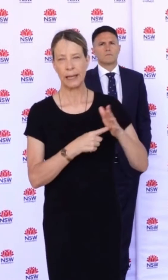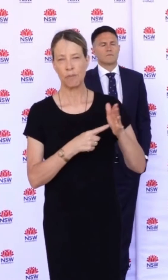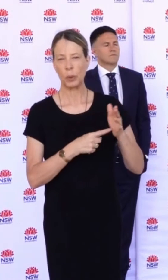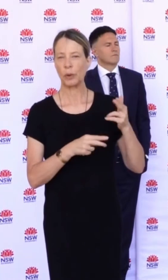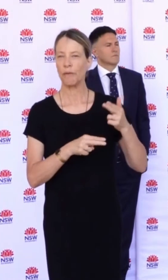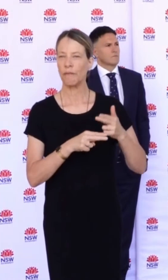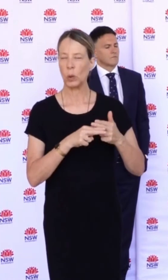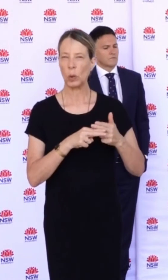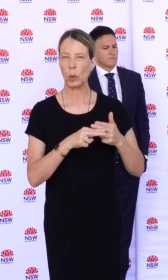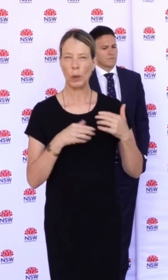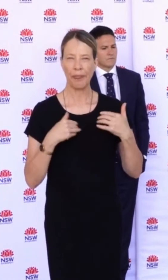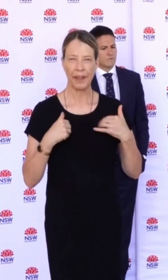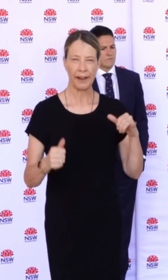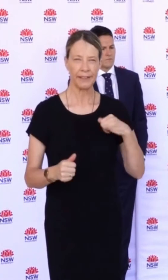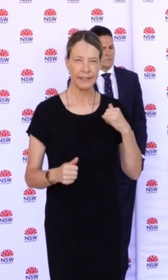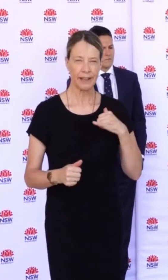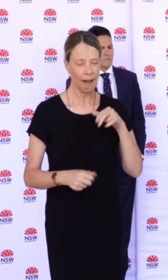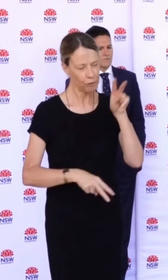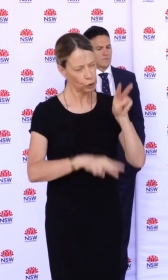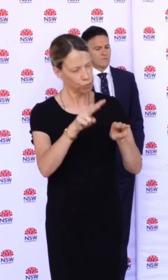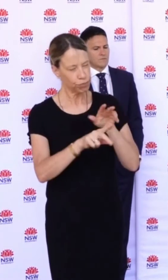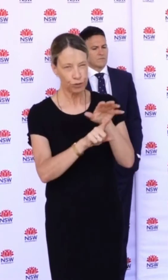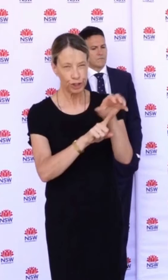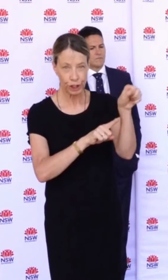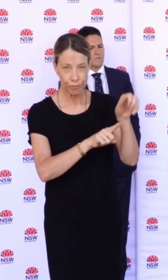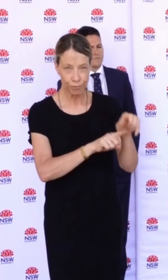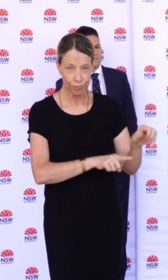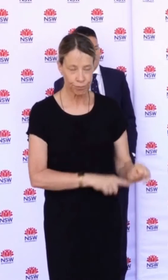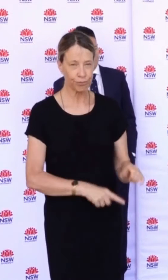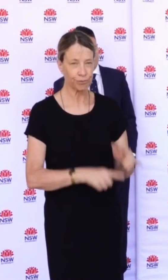dealing with. I mean, viruses do vary. That's just